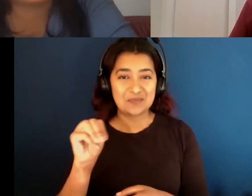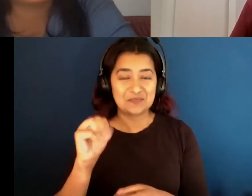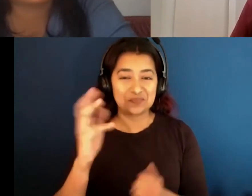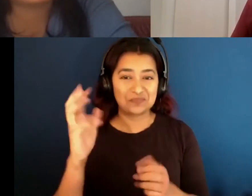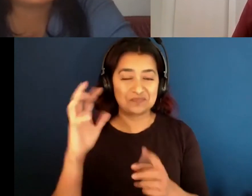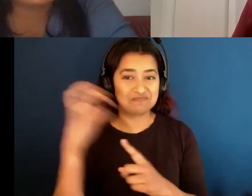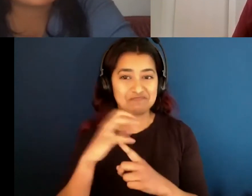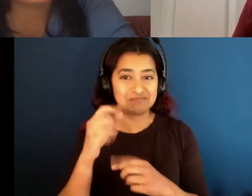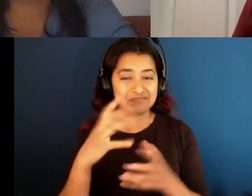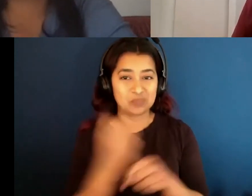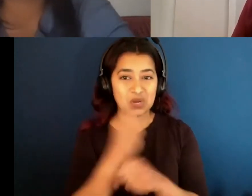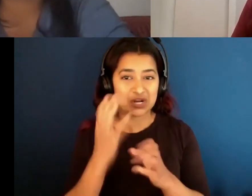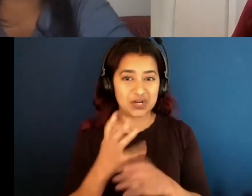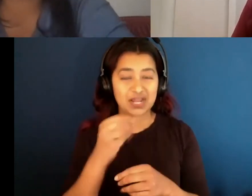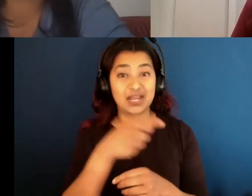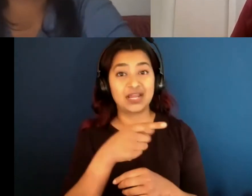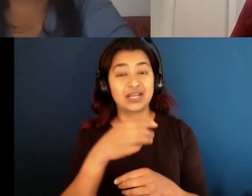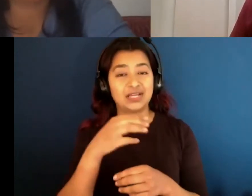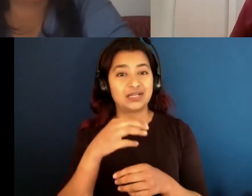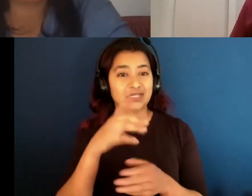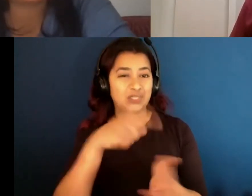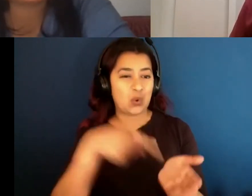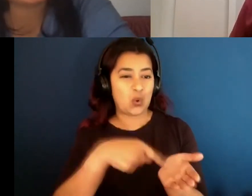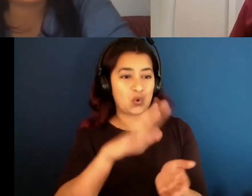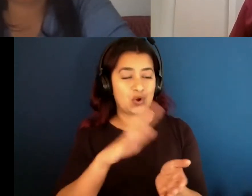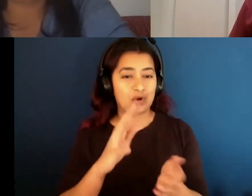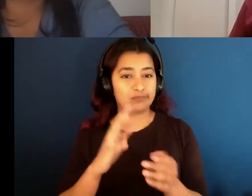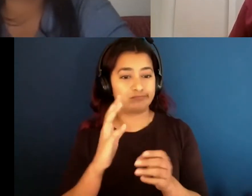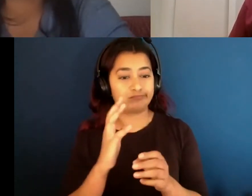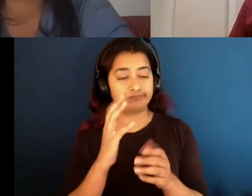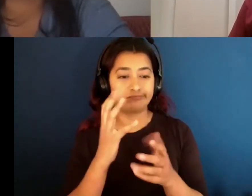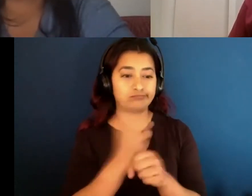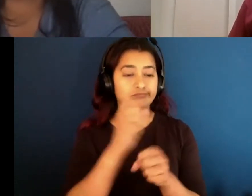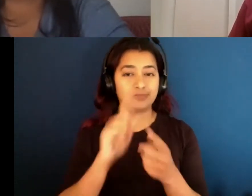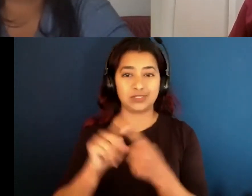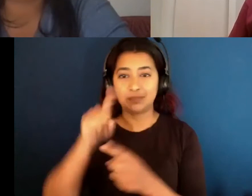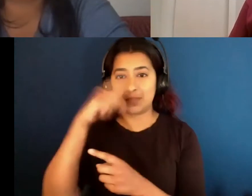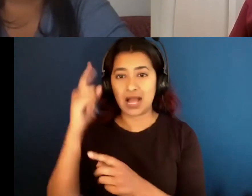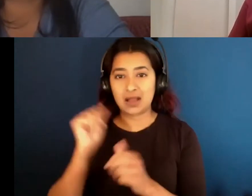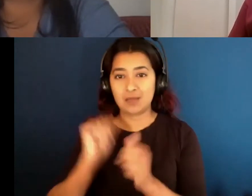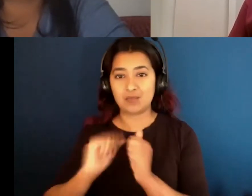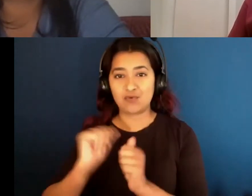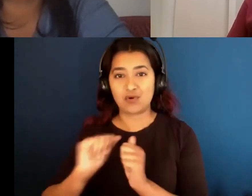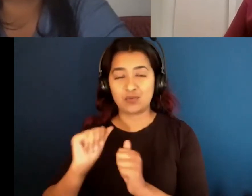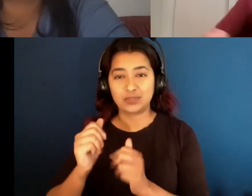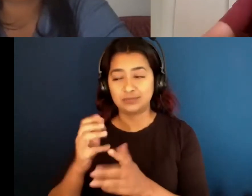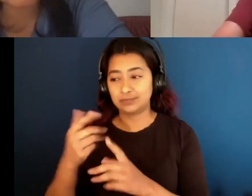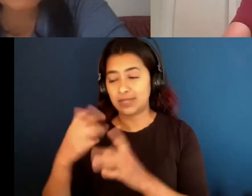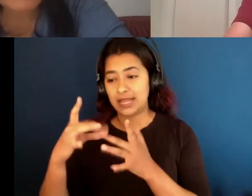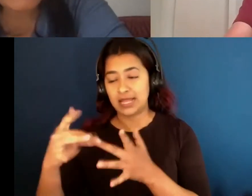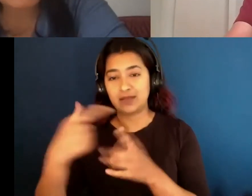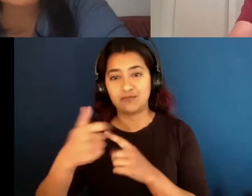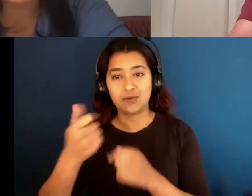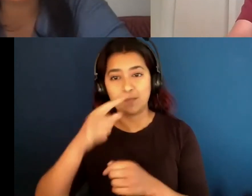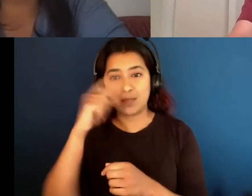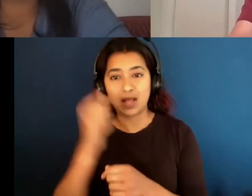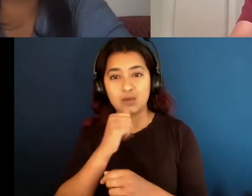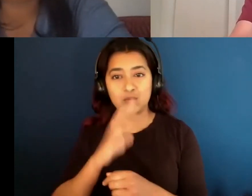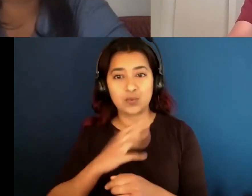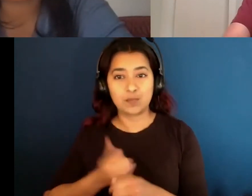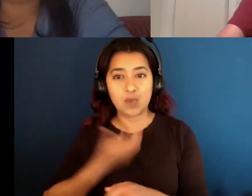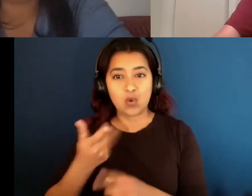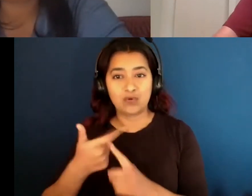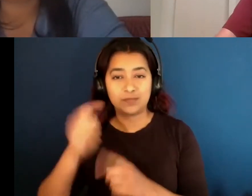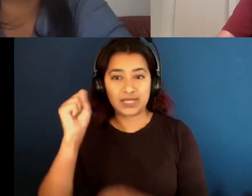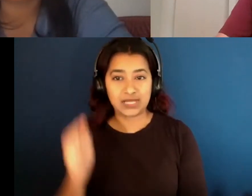of her practice to Black performance communities led by Black women poets from the South. She has